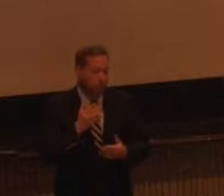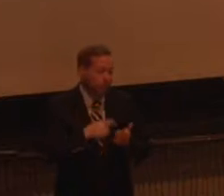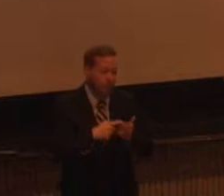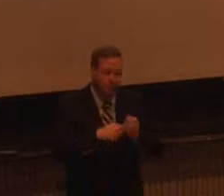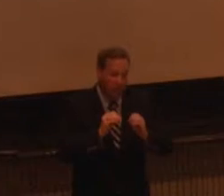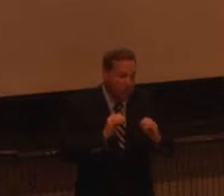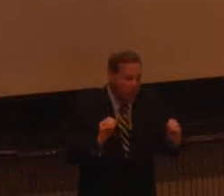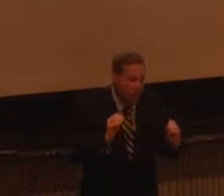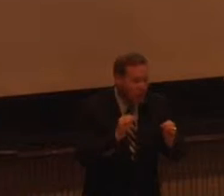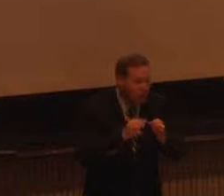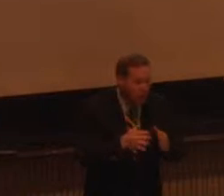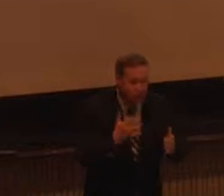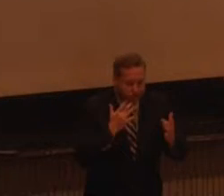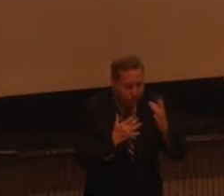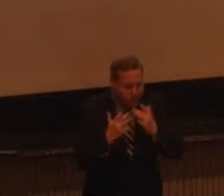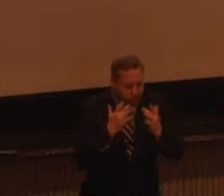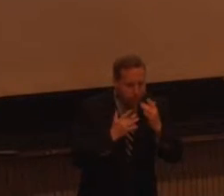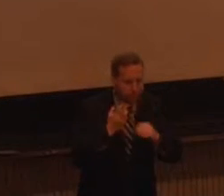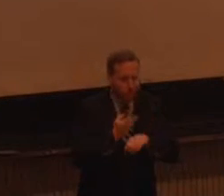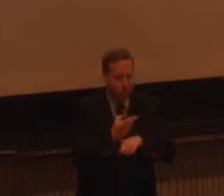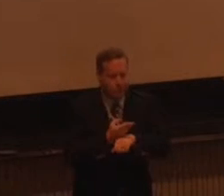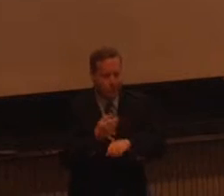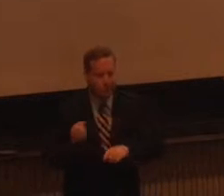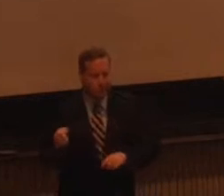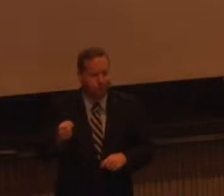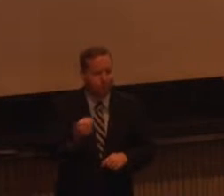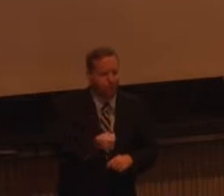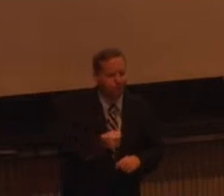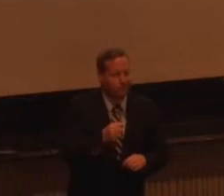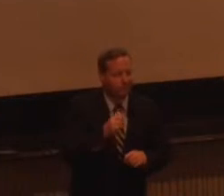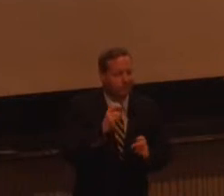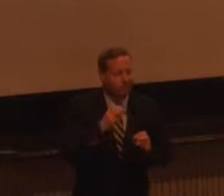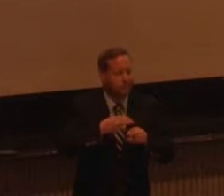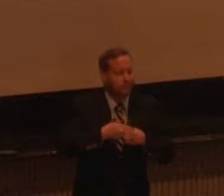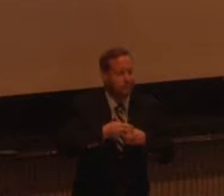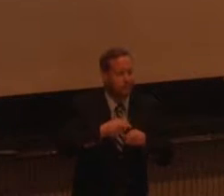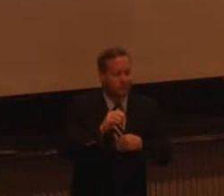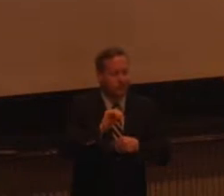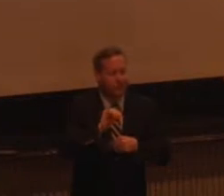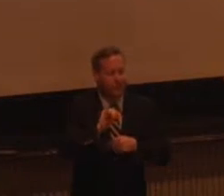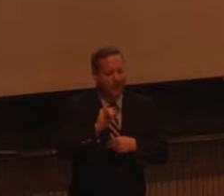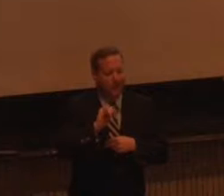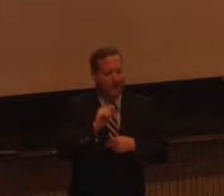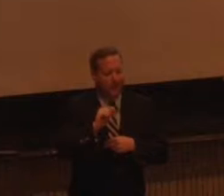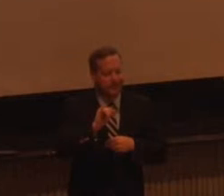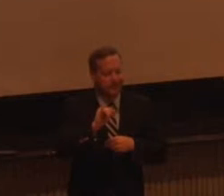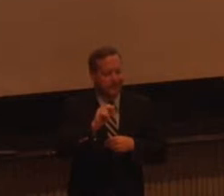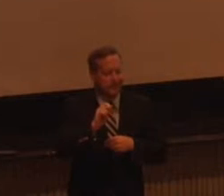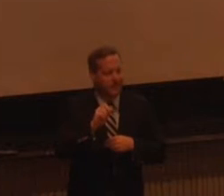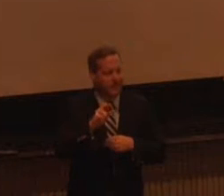have to work through interpreters. Sometimes they don't have an interpreter. So they'll put in